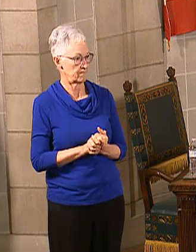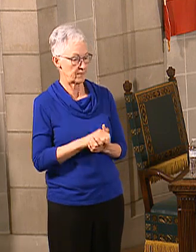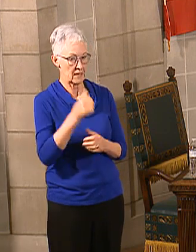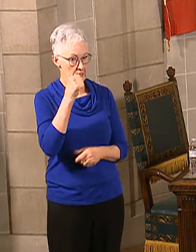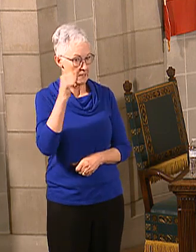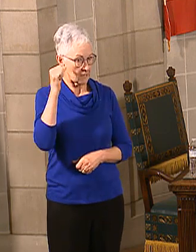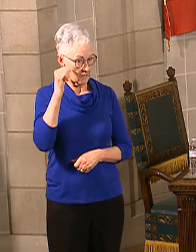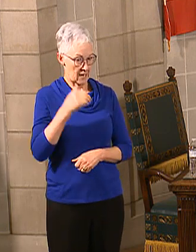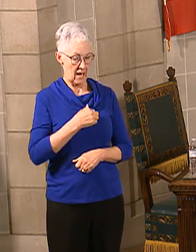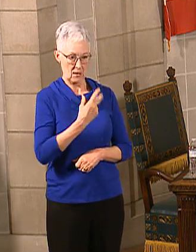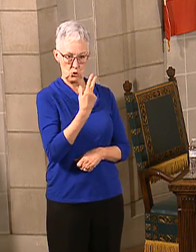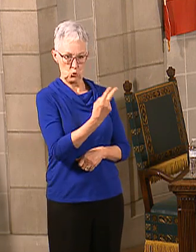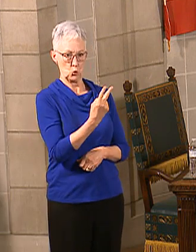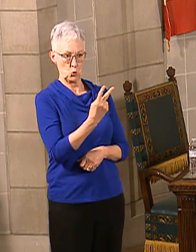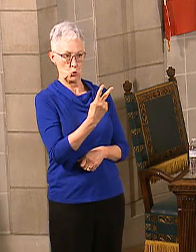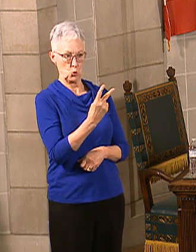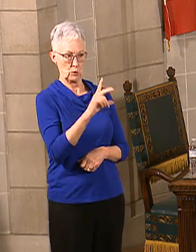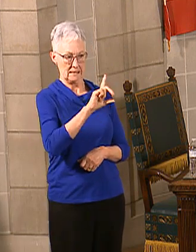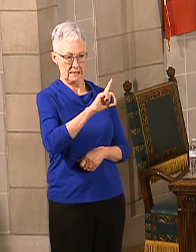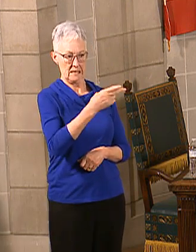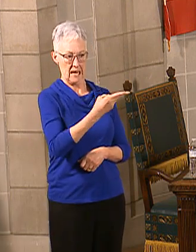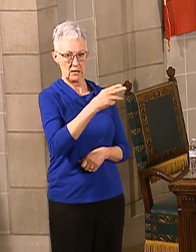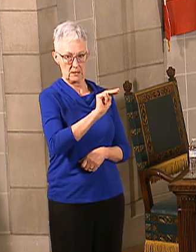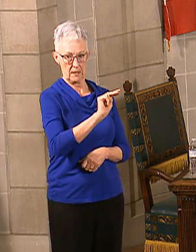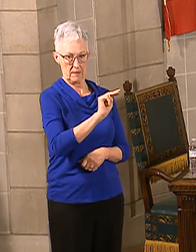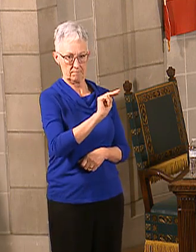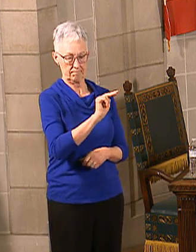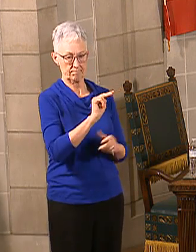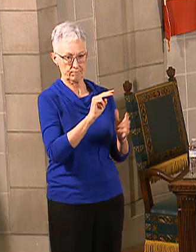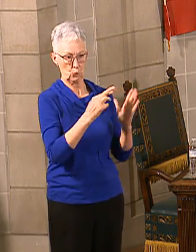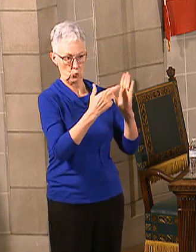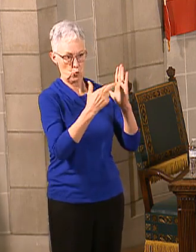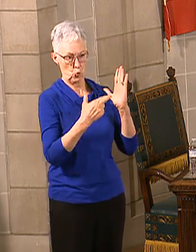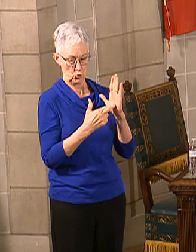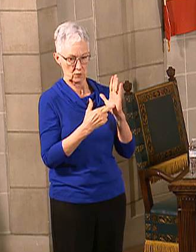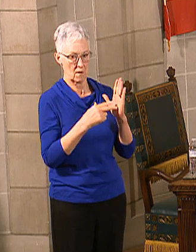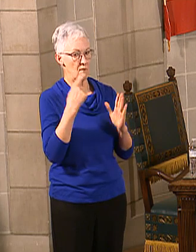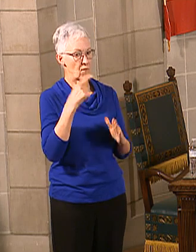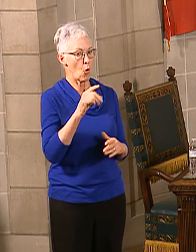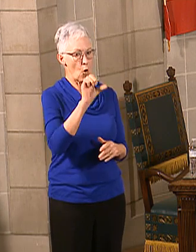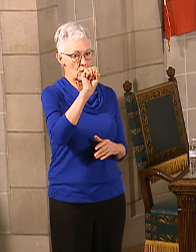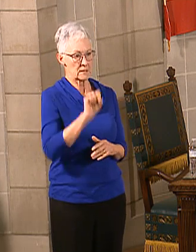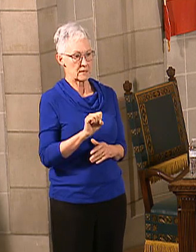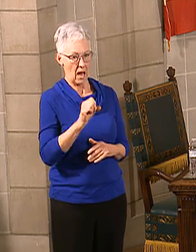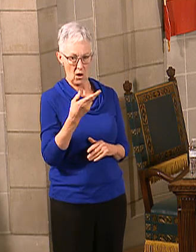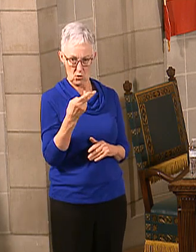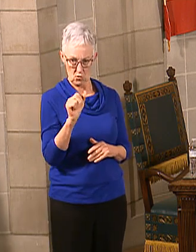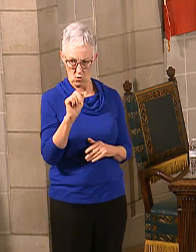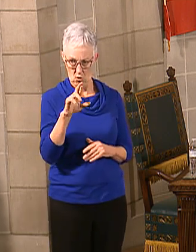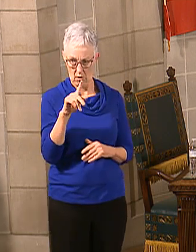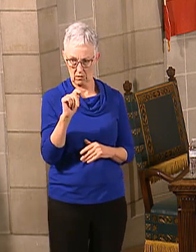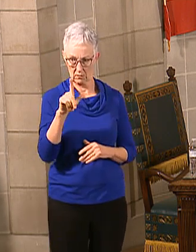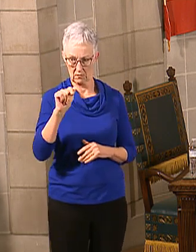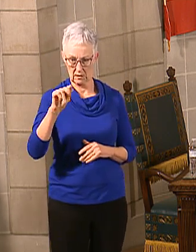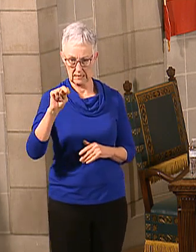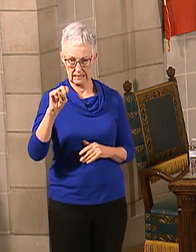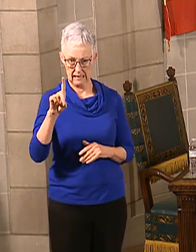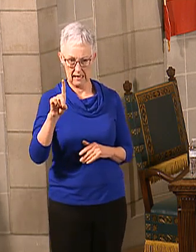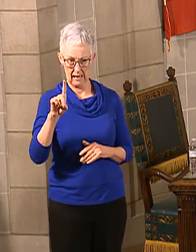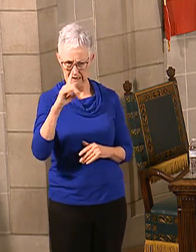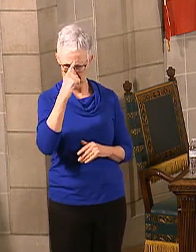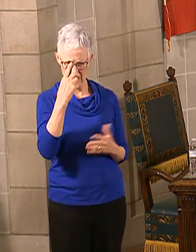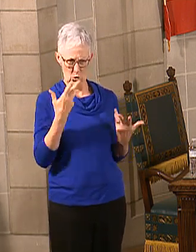DHM, two new directed health measures. One for South Heartland, which I think we mentioned yesterday in the press conference,